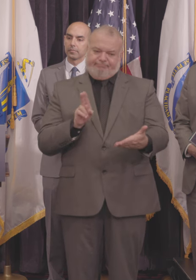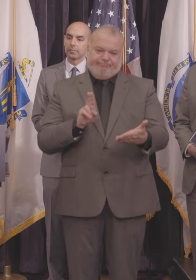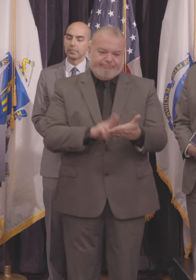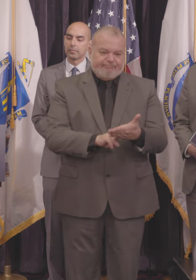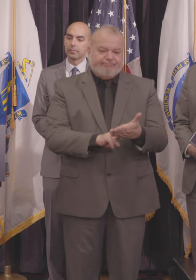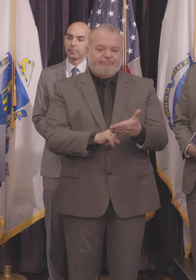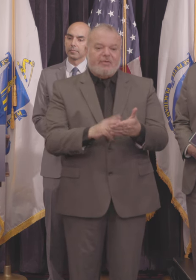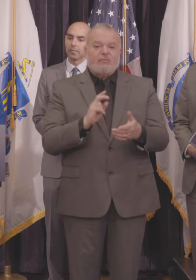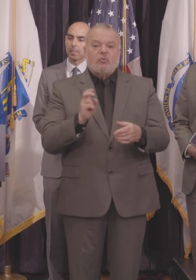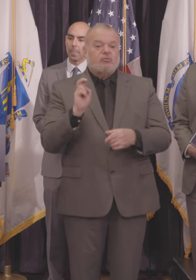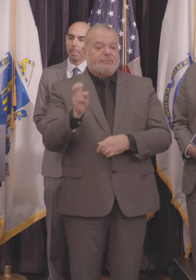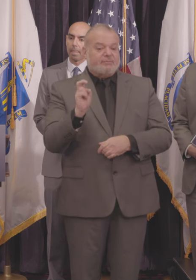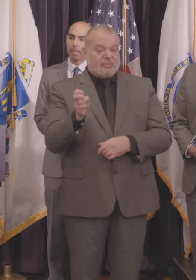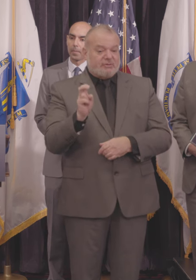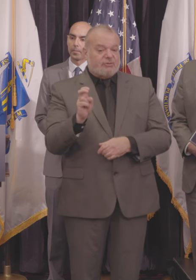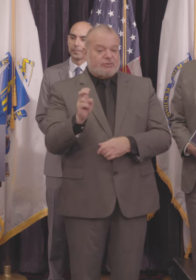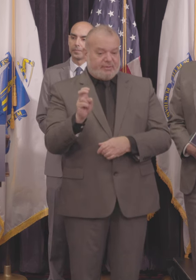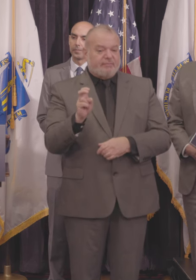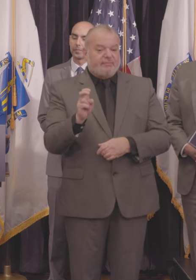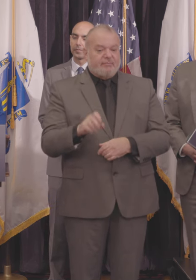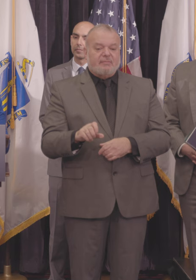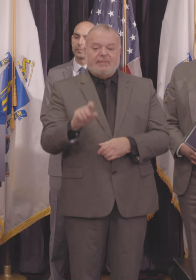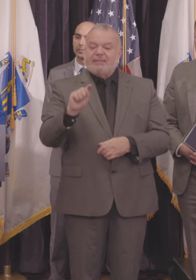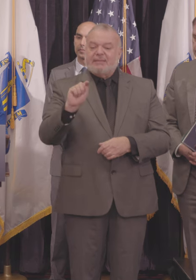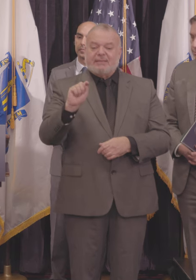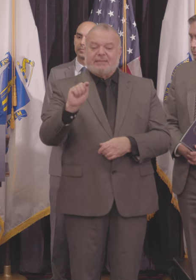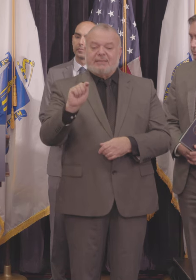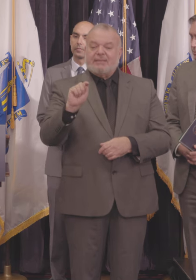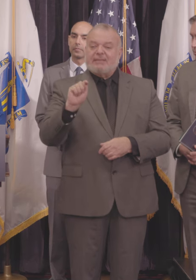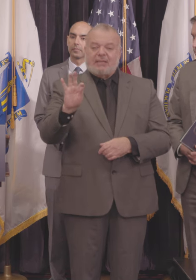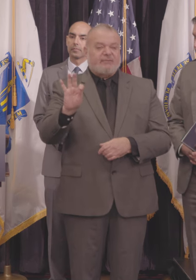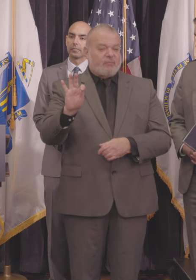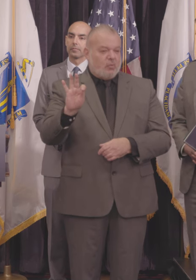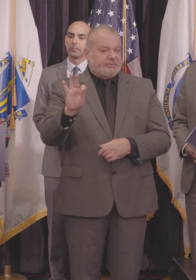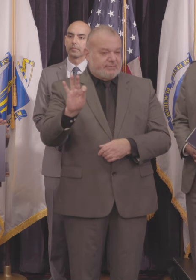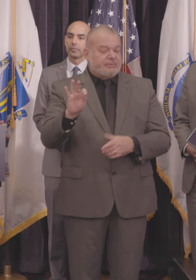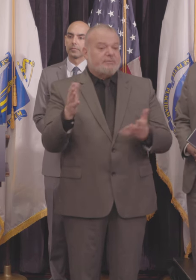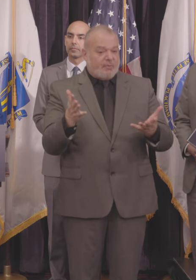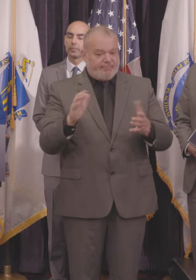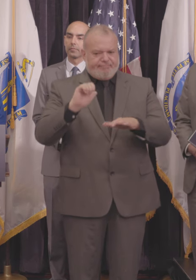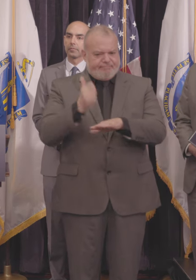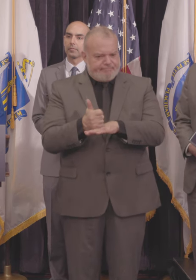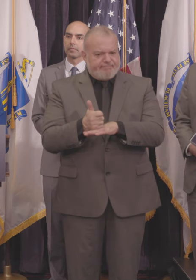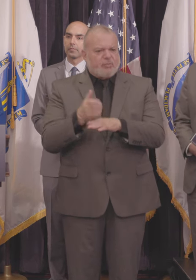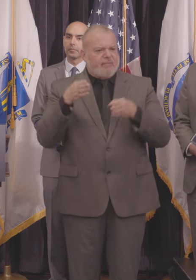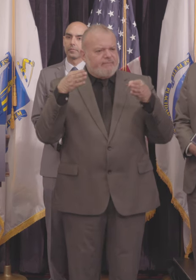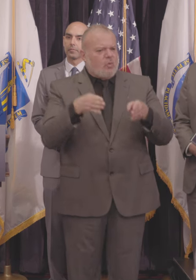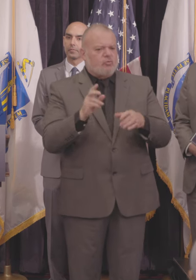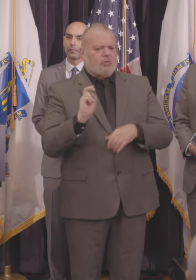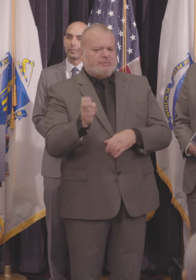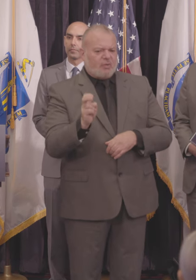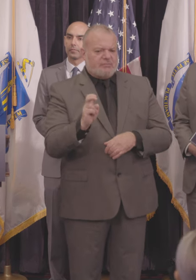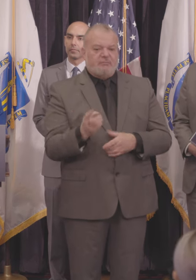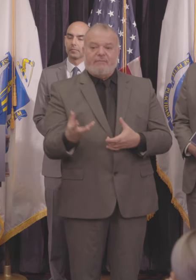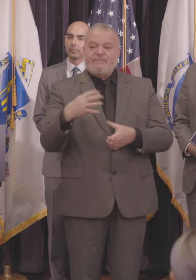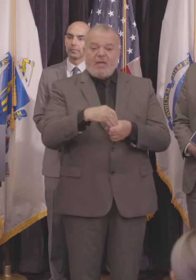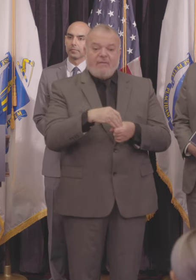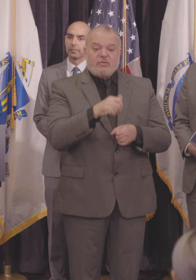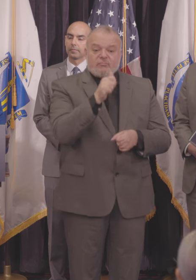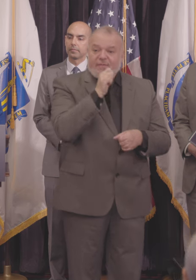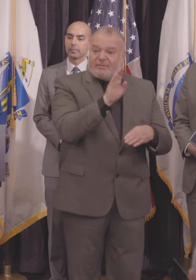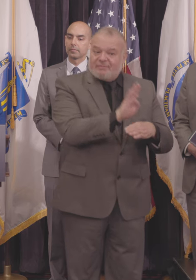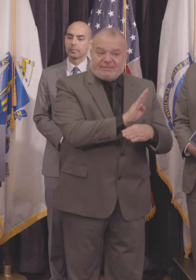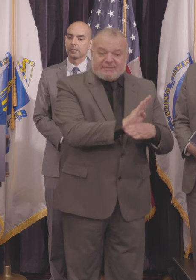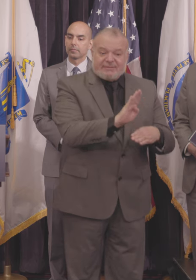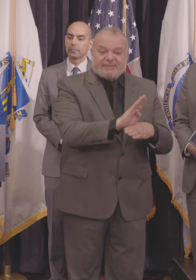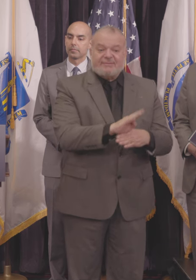This task force will be composed of both public and private sector leaders representing communities across Massachusetts, and I have asked